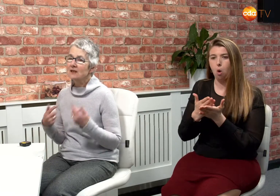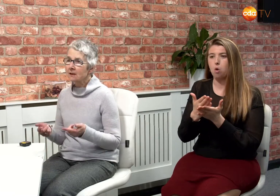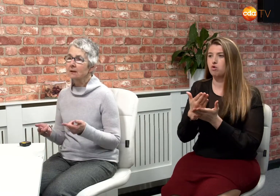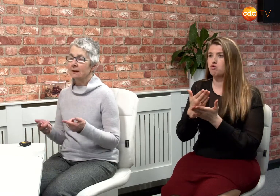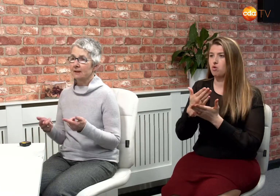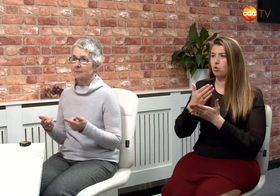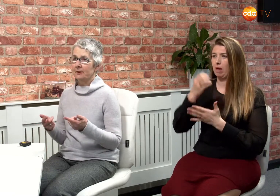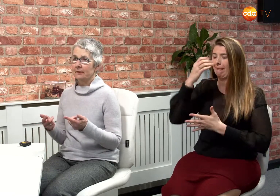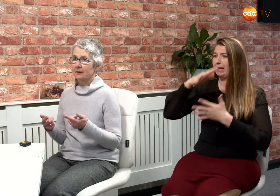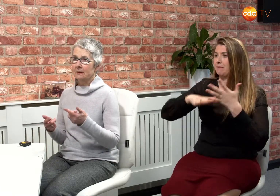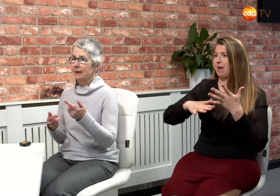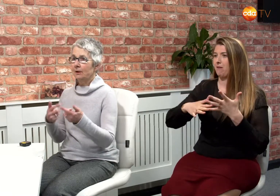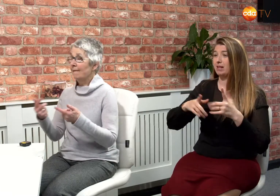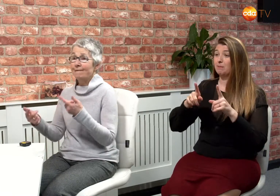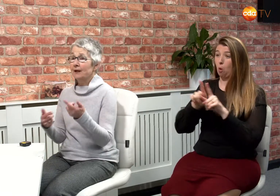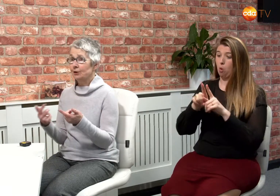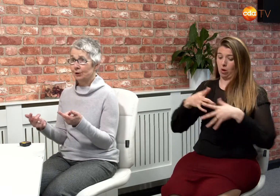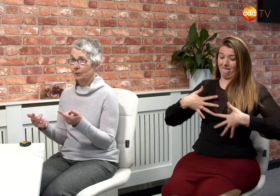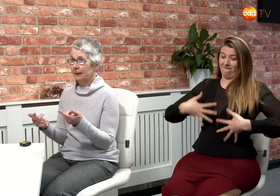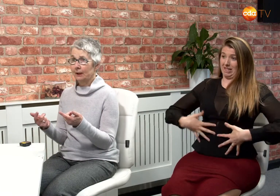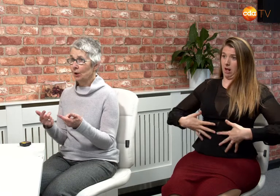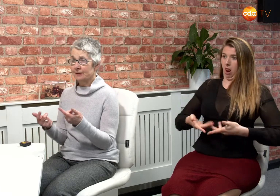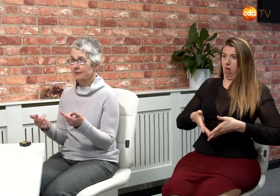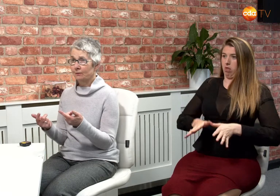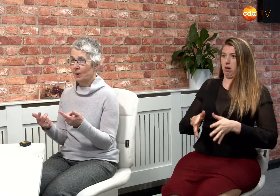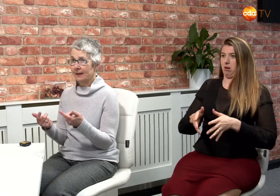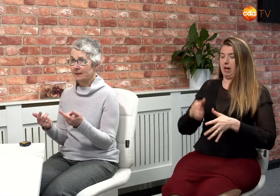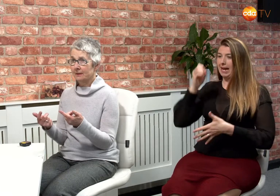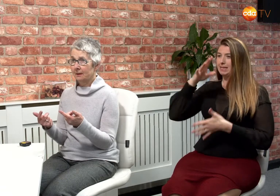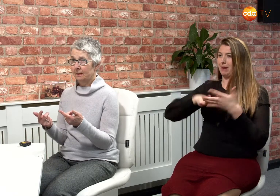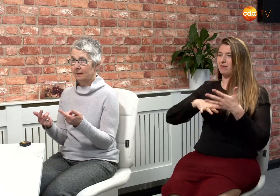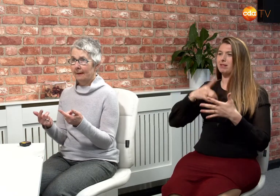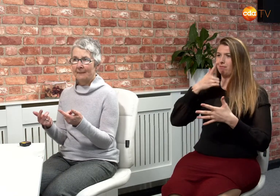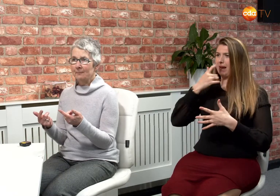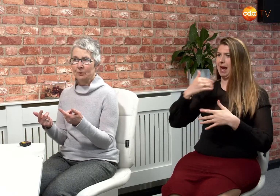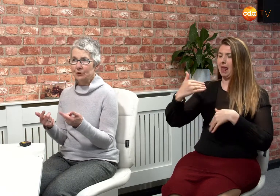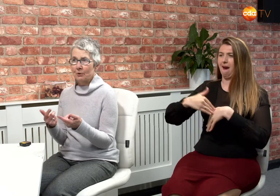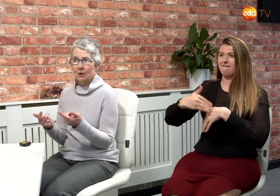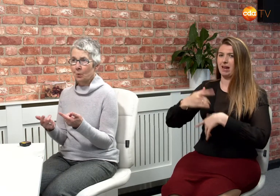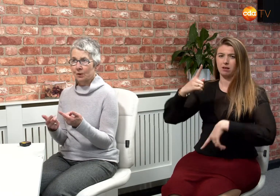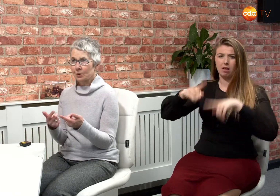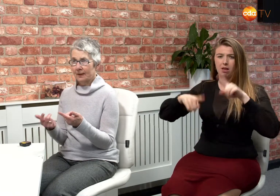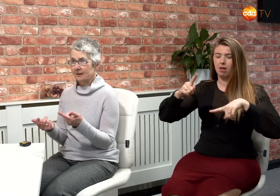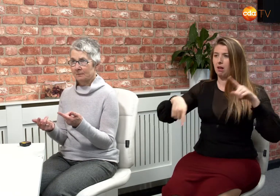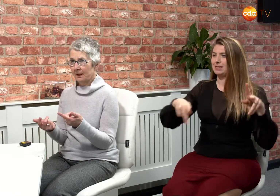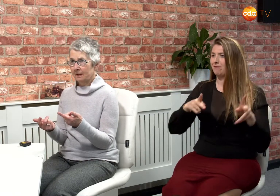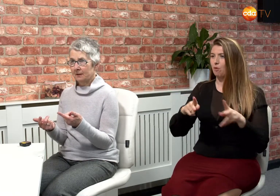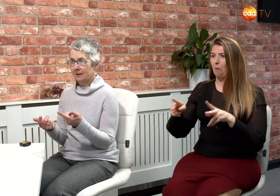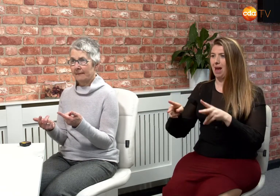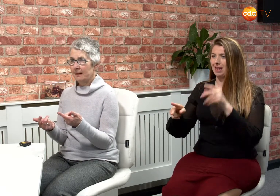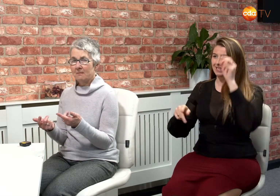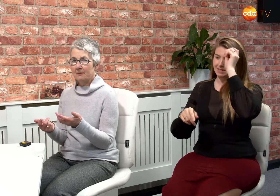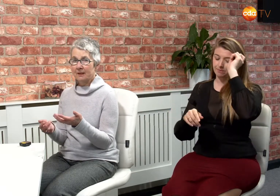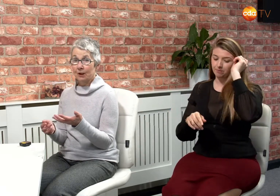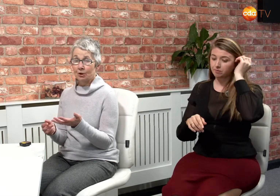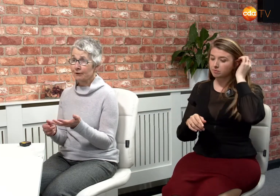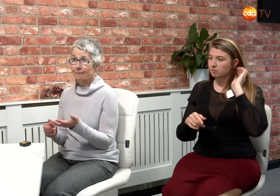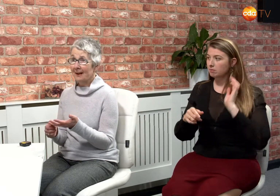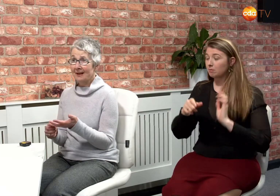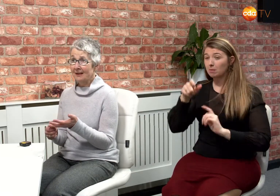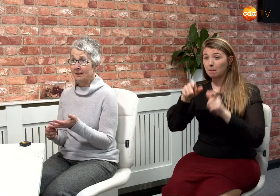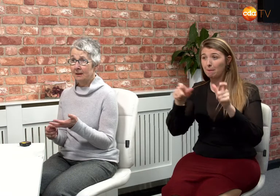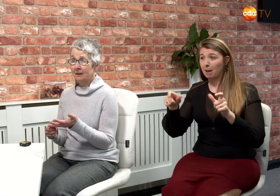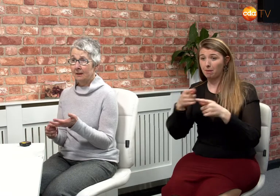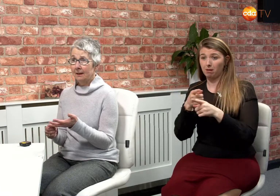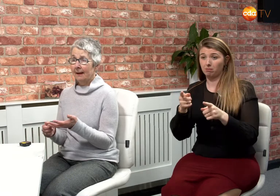whole physical experience can affect you in lots of ways. People don't know what to expect, and there may be a lot